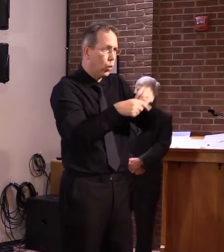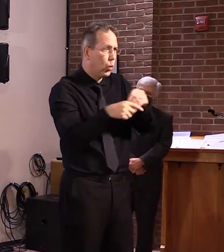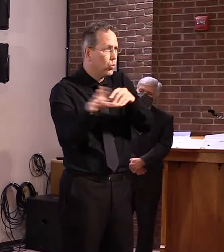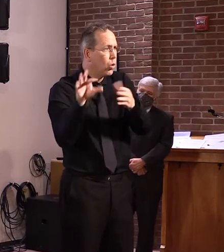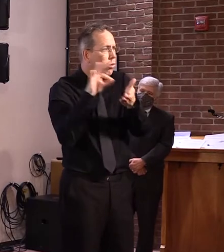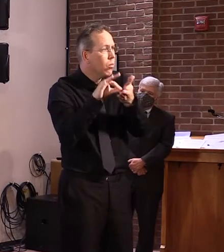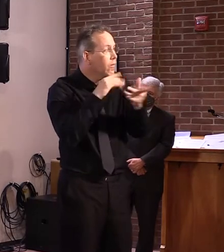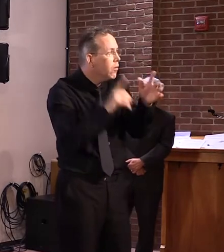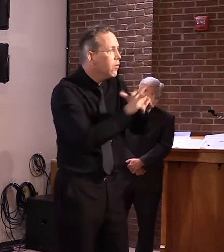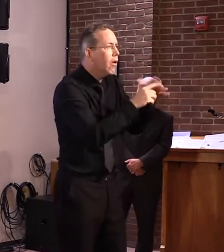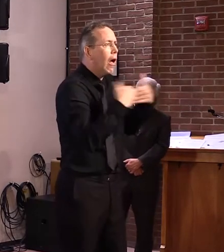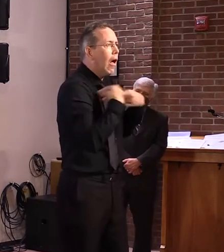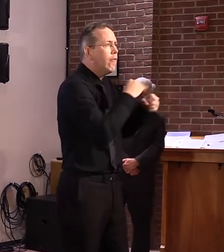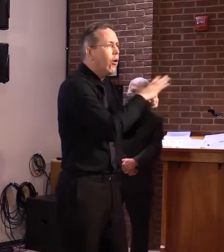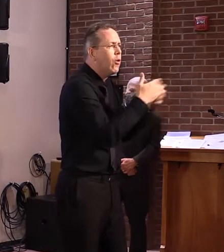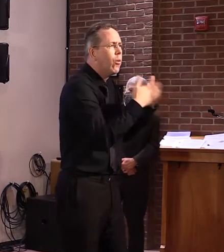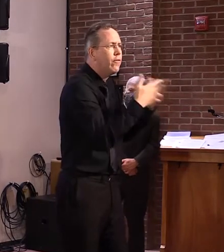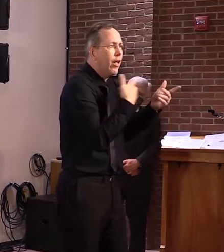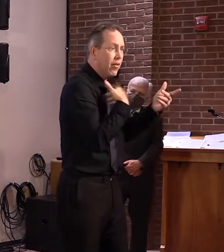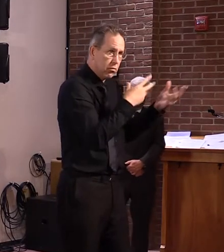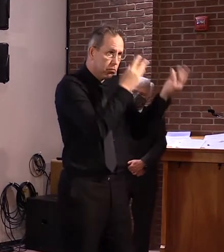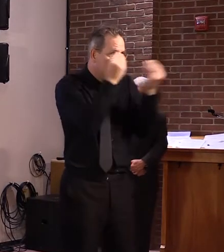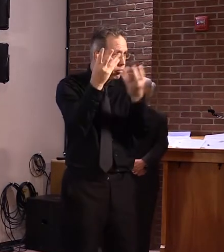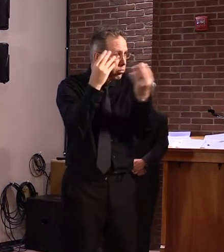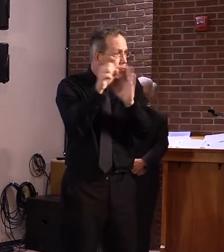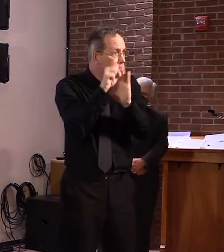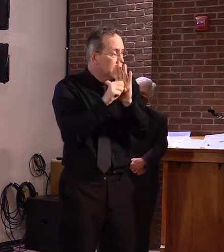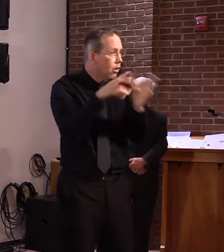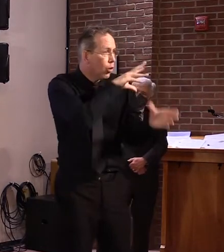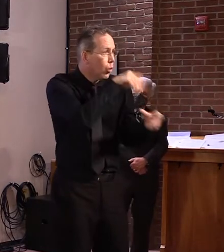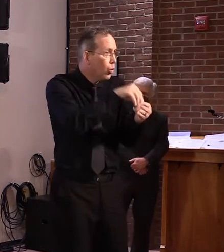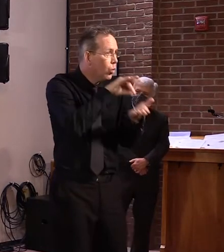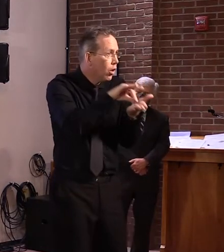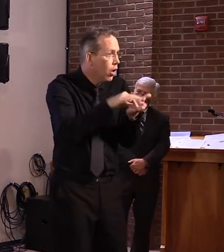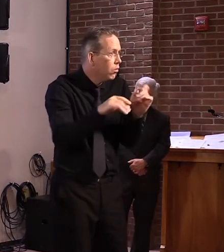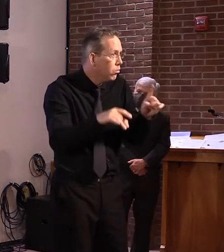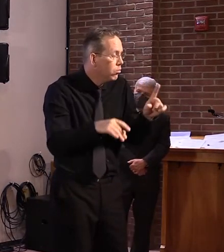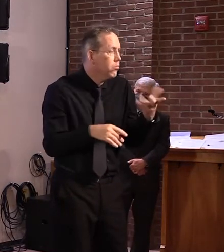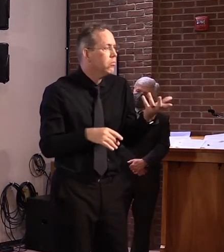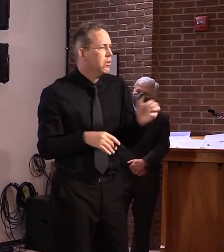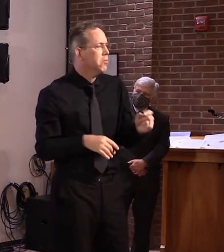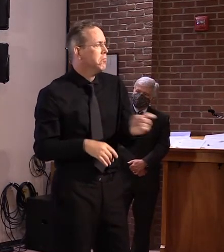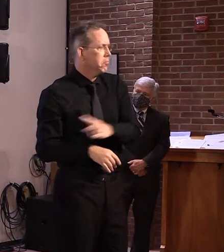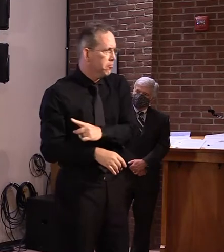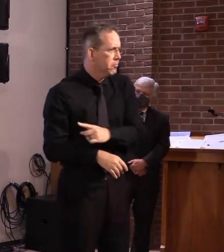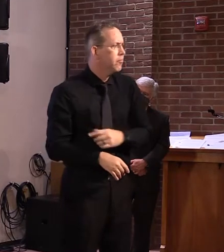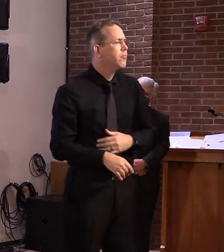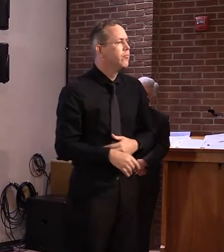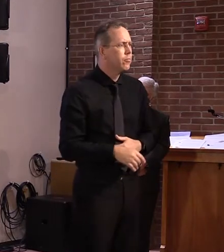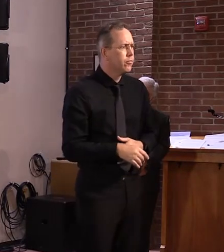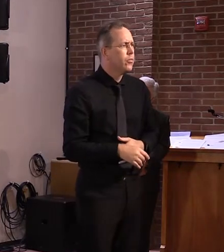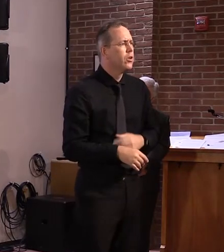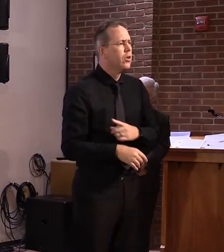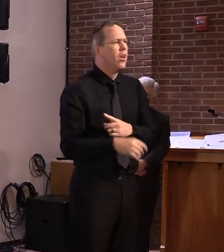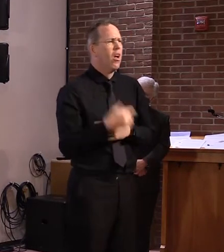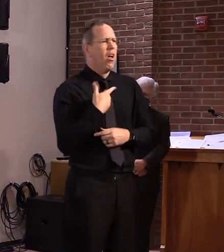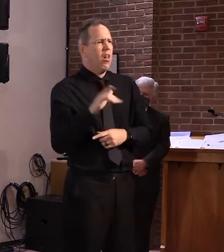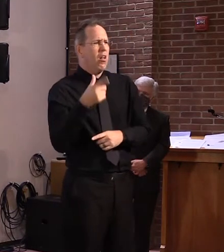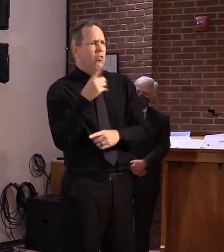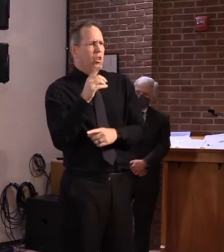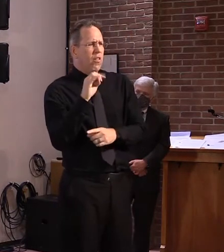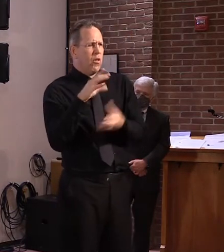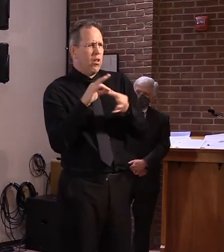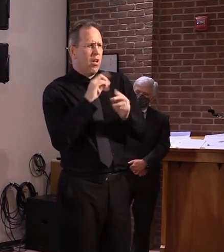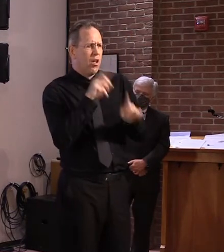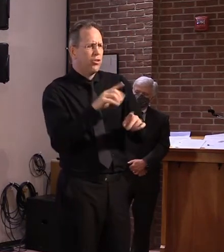job in terms of the UVM lab as well as our public health lab, the state lab, but we want to increase that. We want more